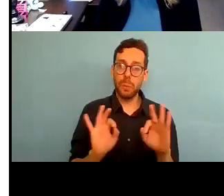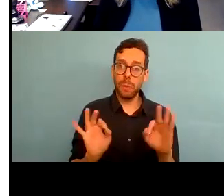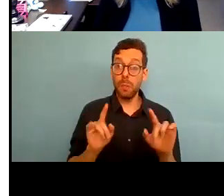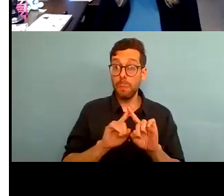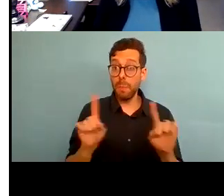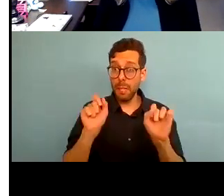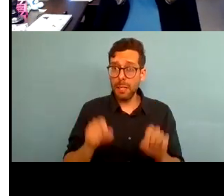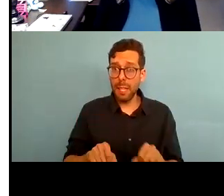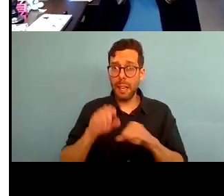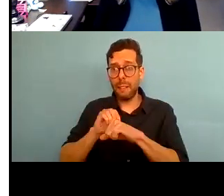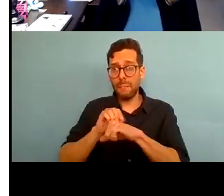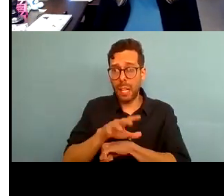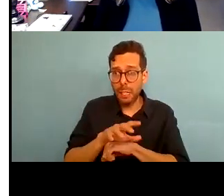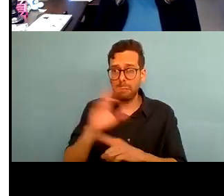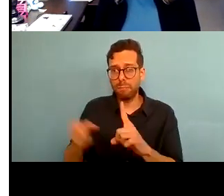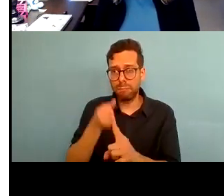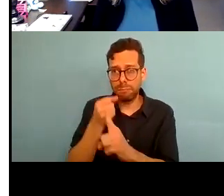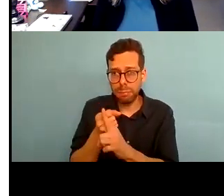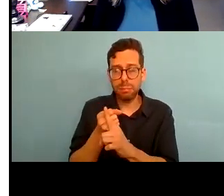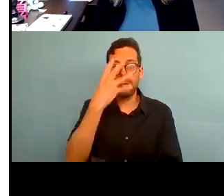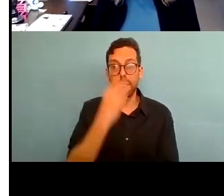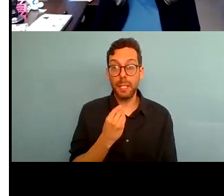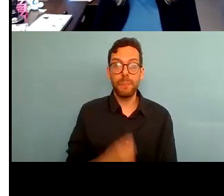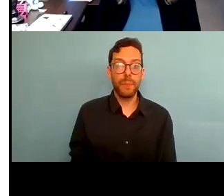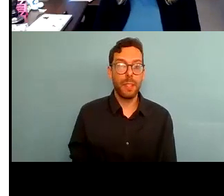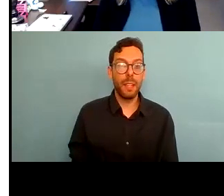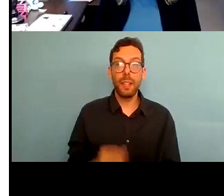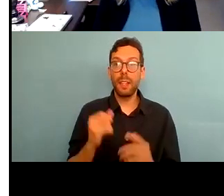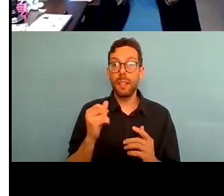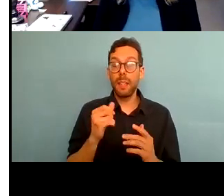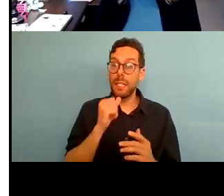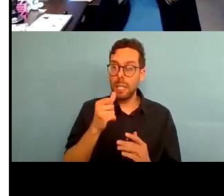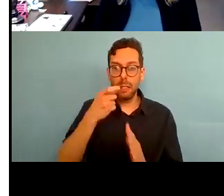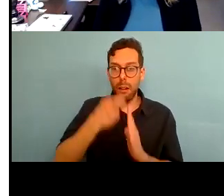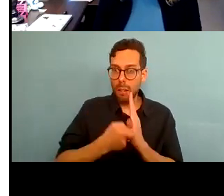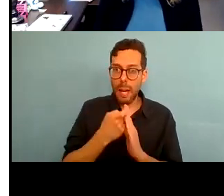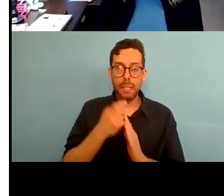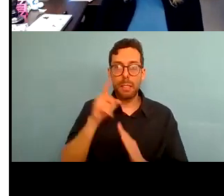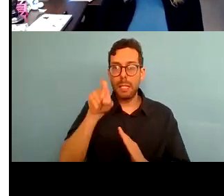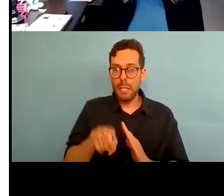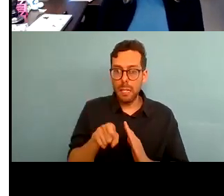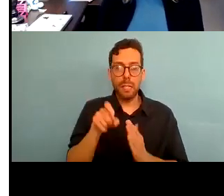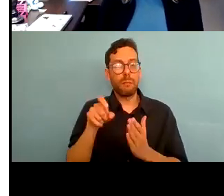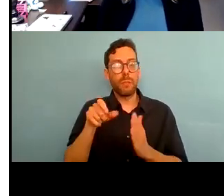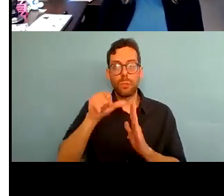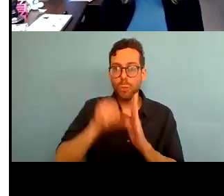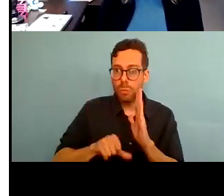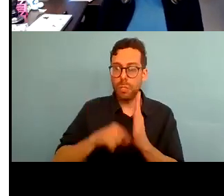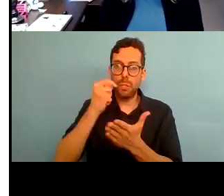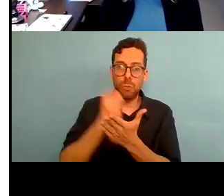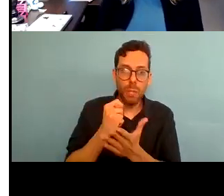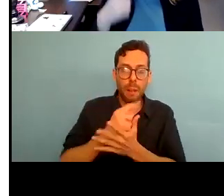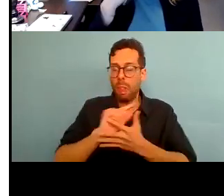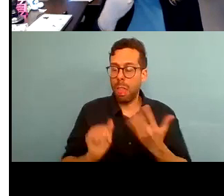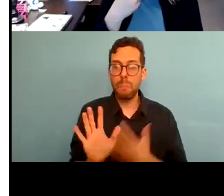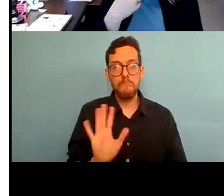Doesn't automatically mean that they're going to have to be put on a medicine. Doesn't automatically mean they need surgery, but it does mean that you probably should have a little